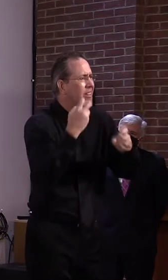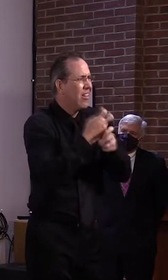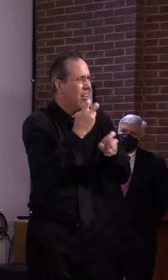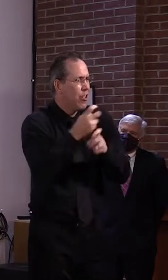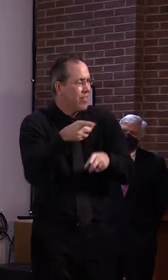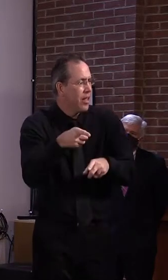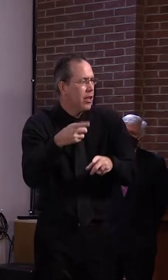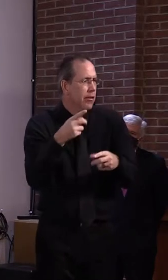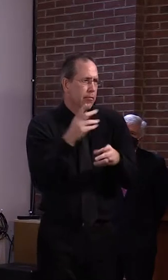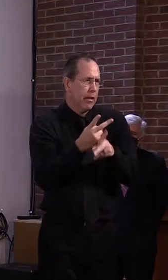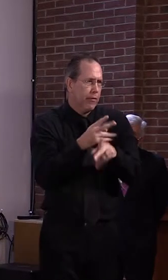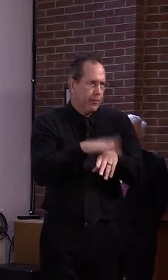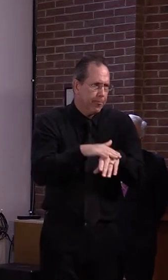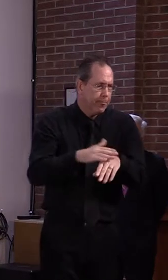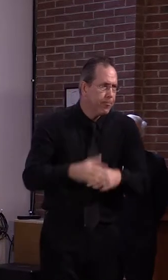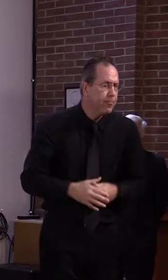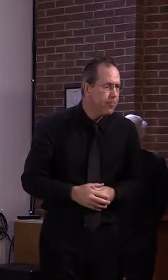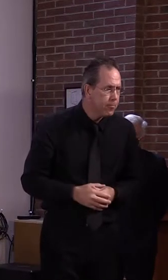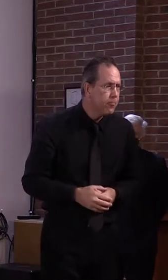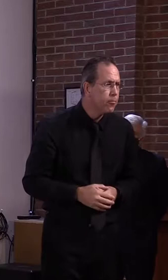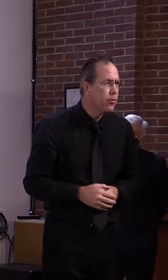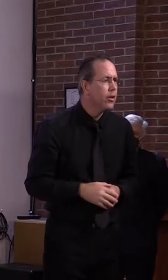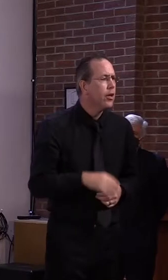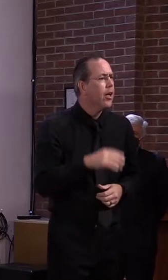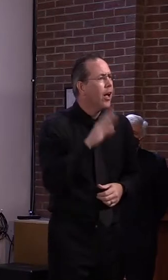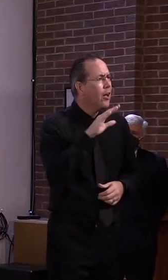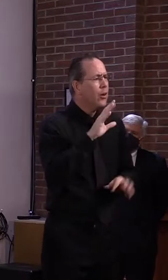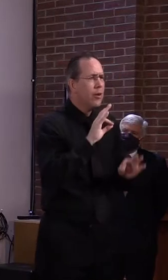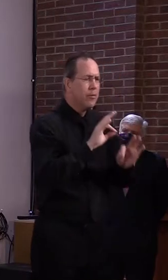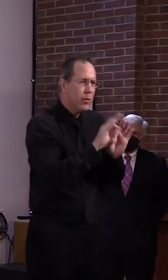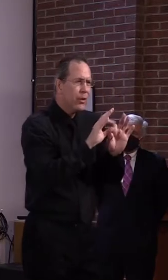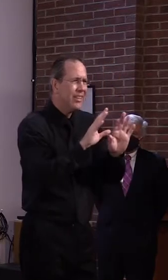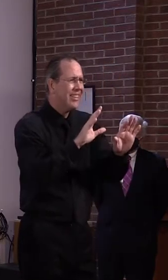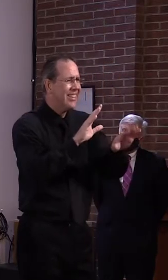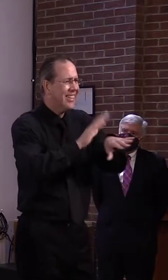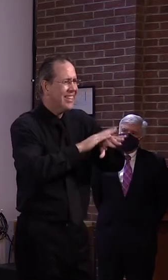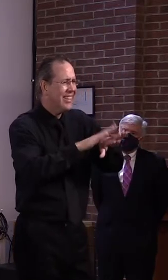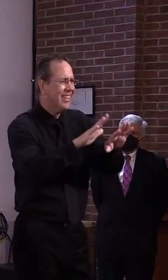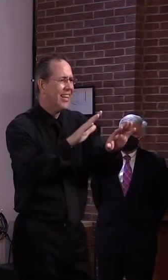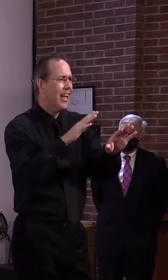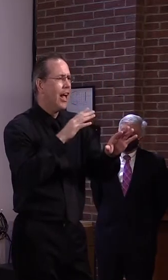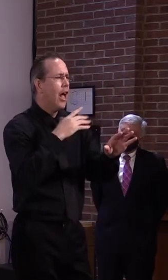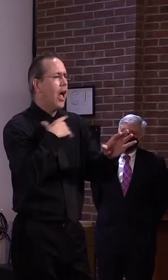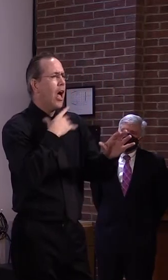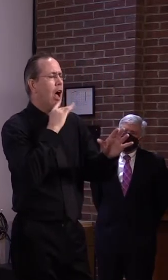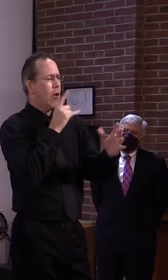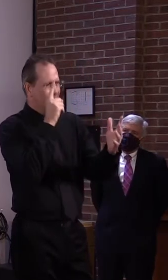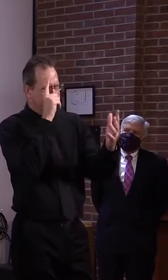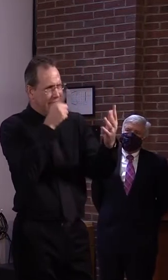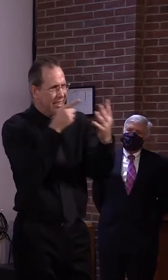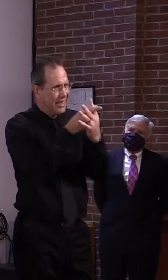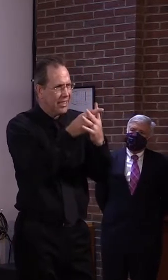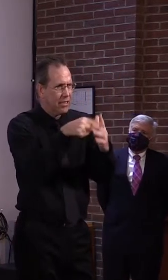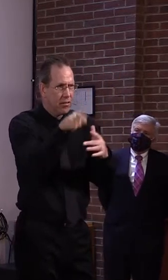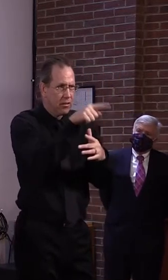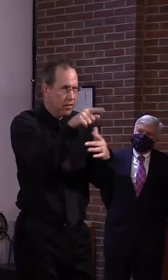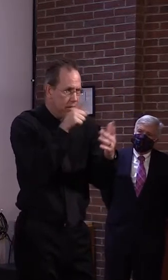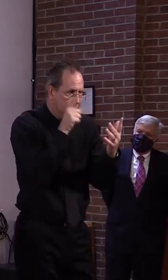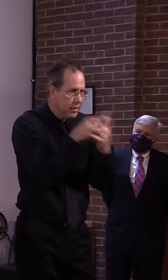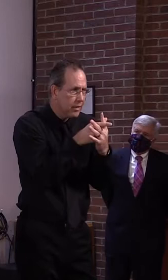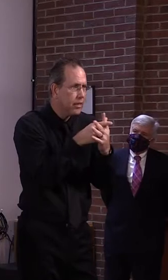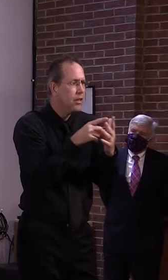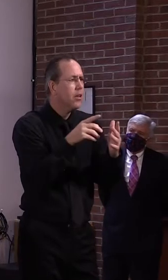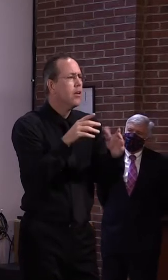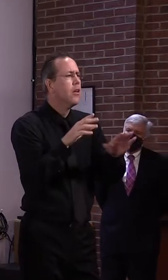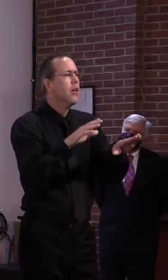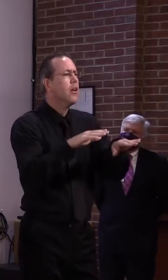But I have to make it clear that many of these people would not have died this year